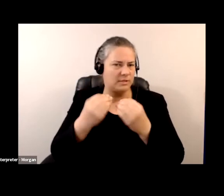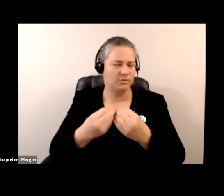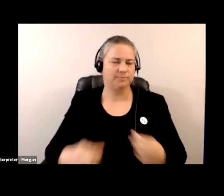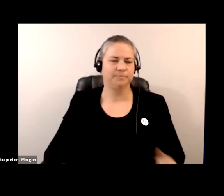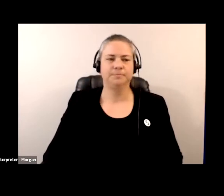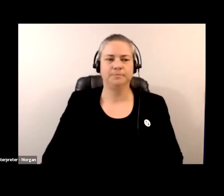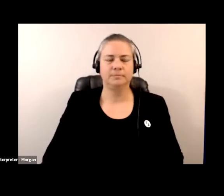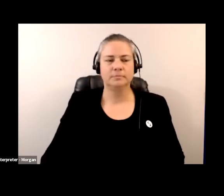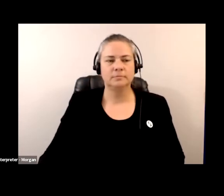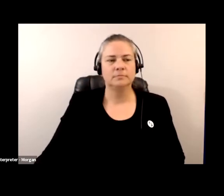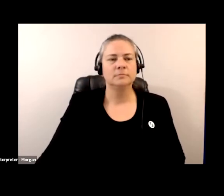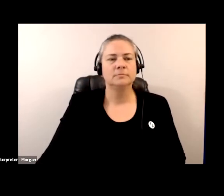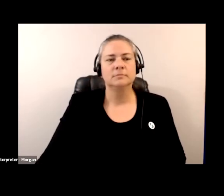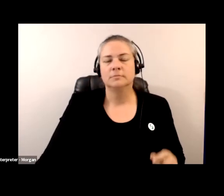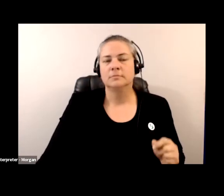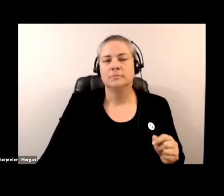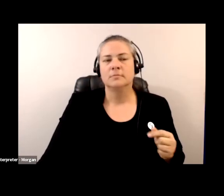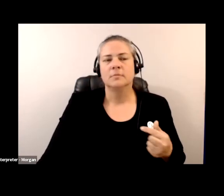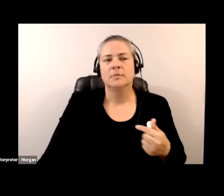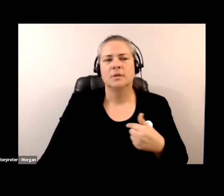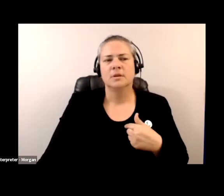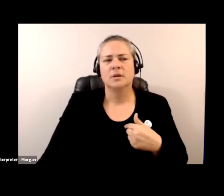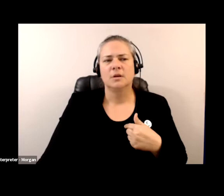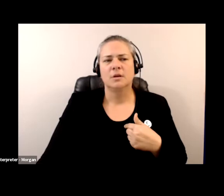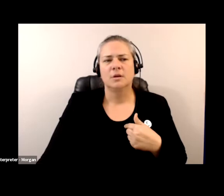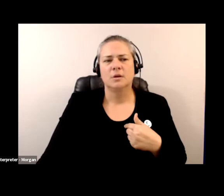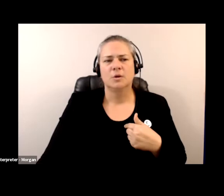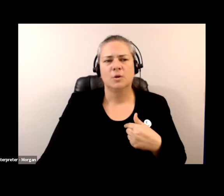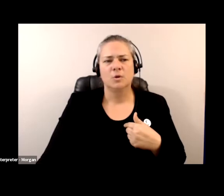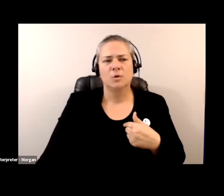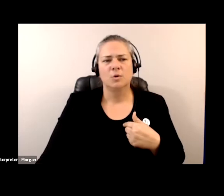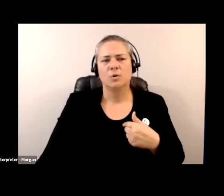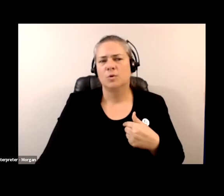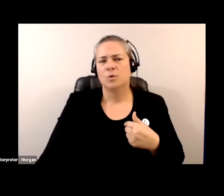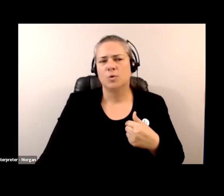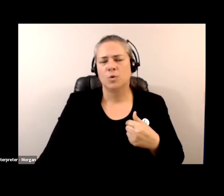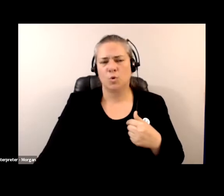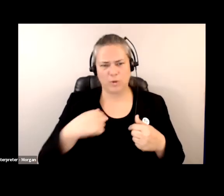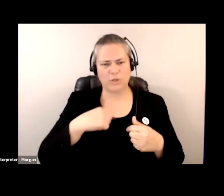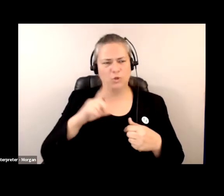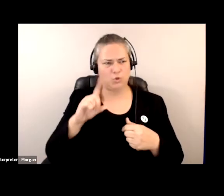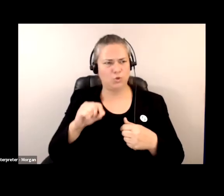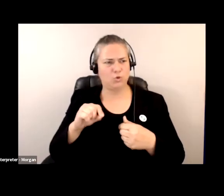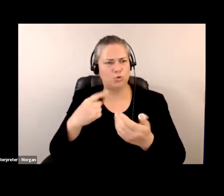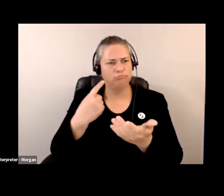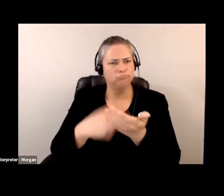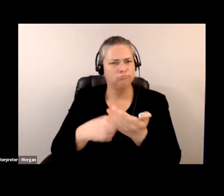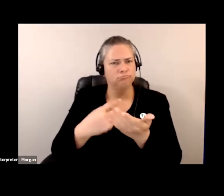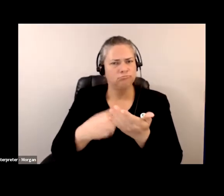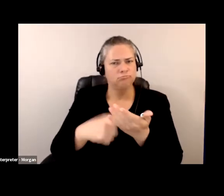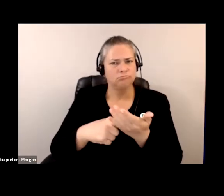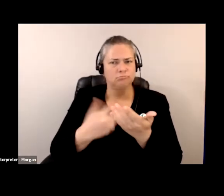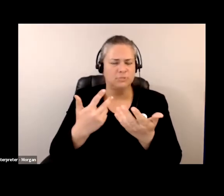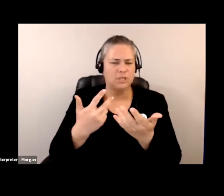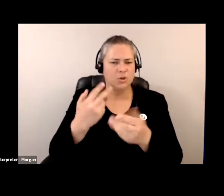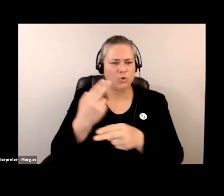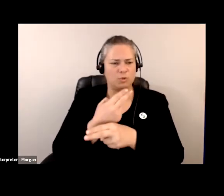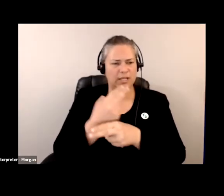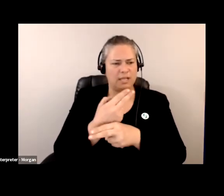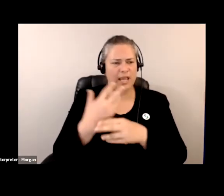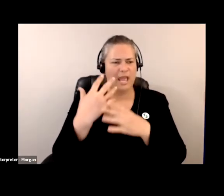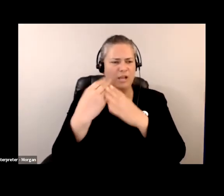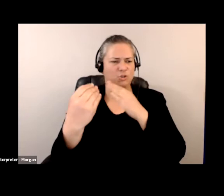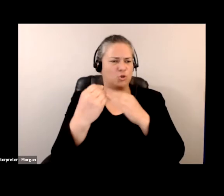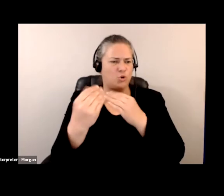We talk a lot in the report about leveraging external resources. The vision of NCES as